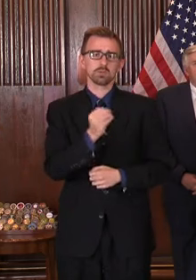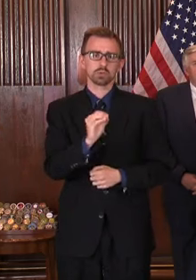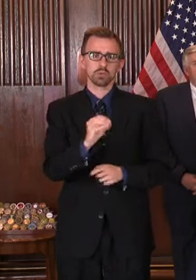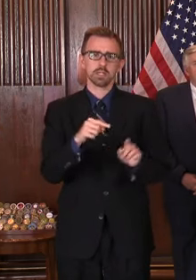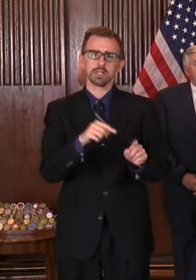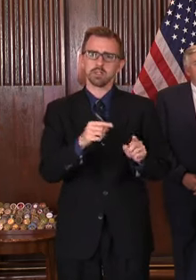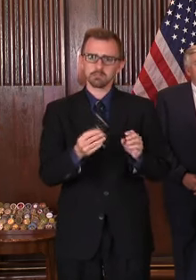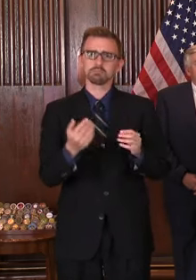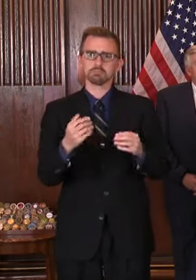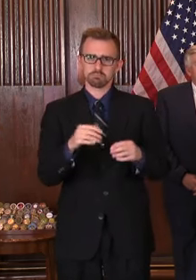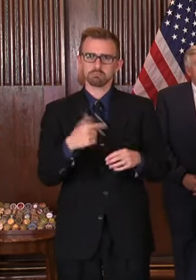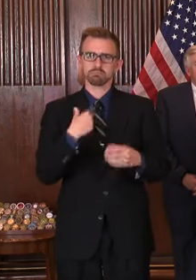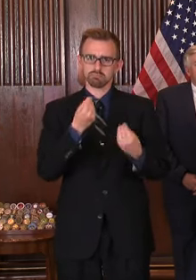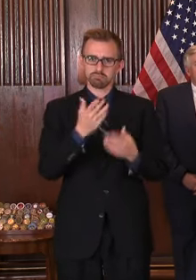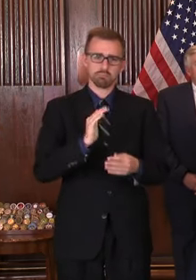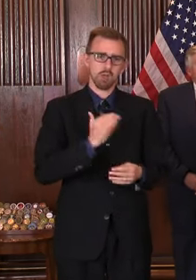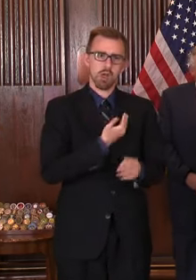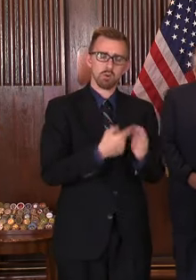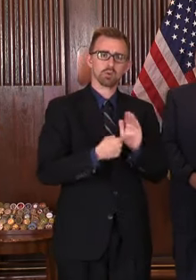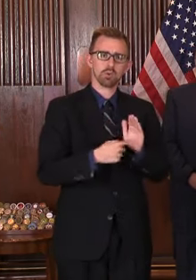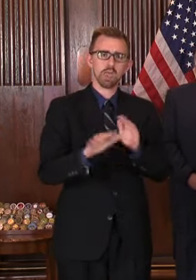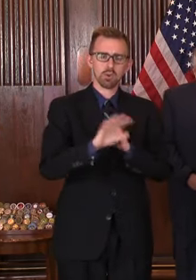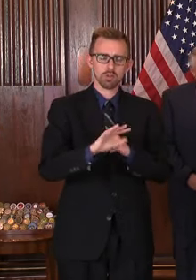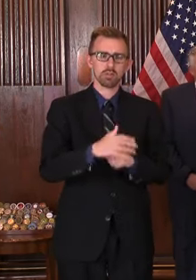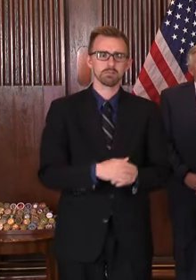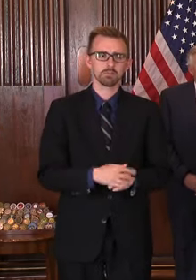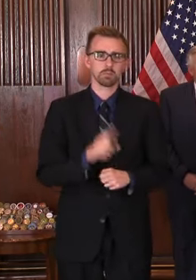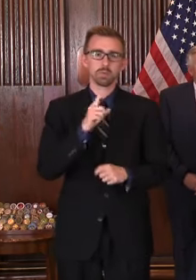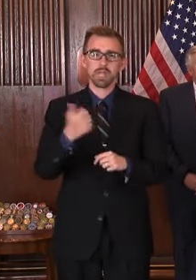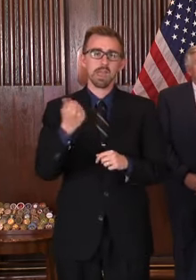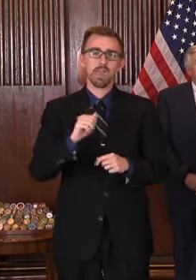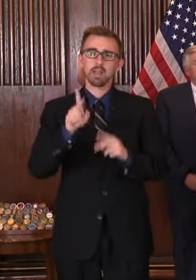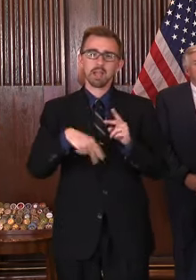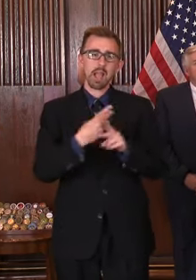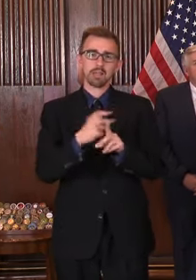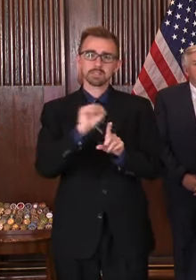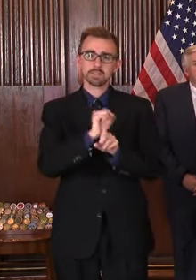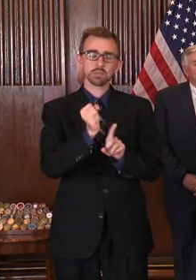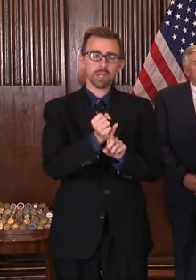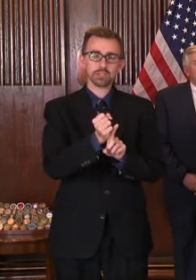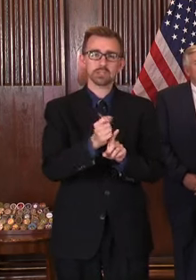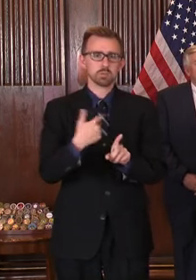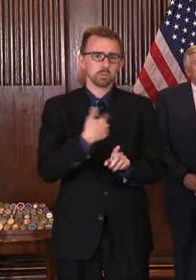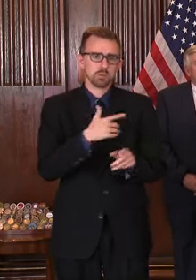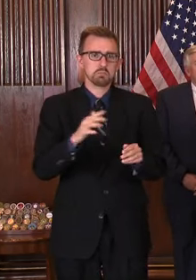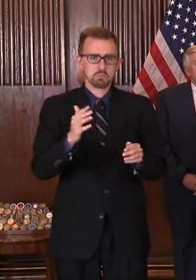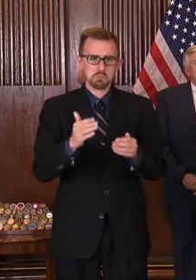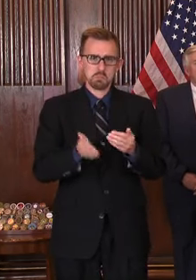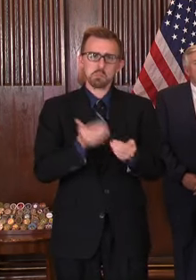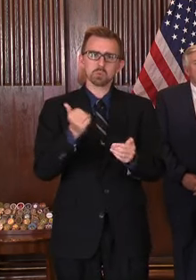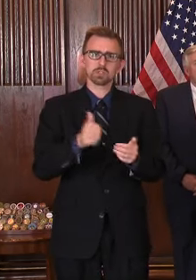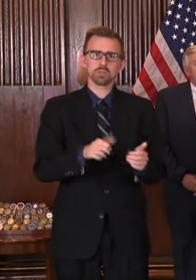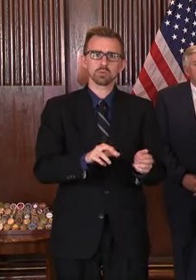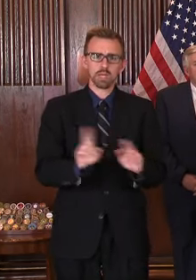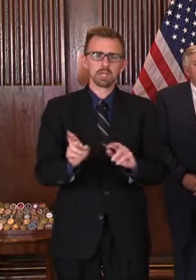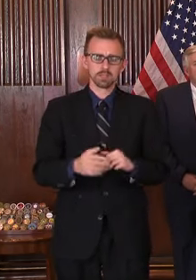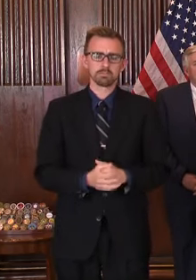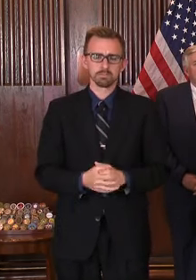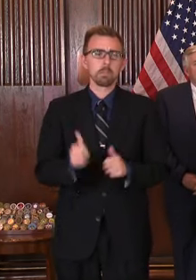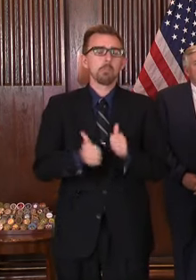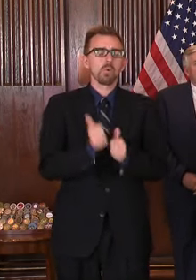I can say that we're prepared for almost any rational type of scenario. almost any surge. We're also prepared for people